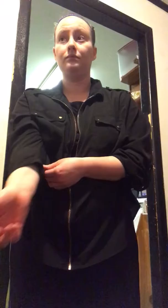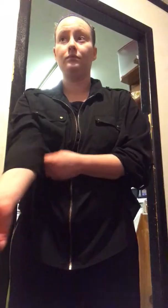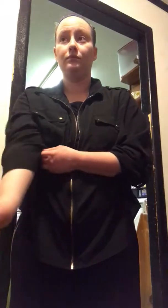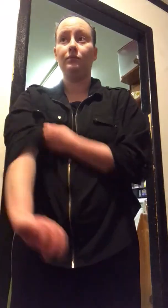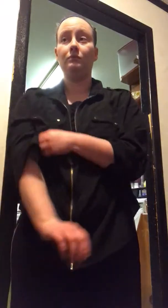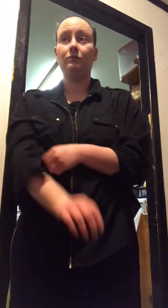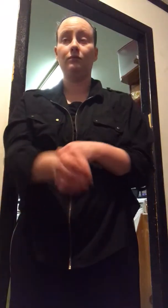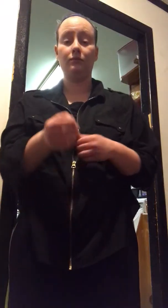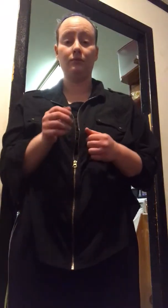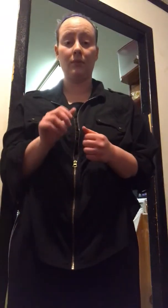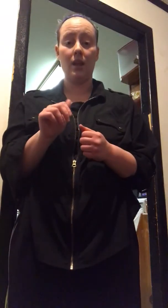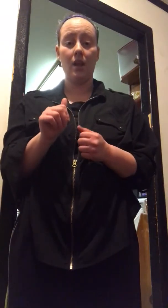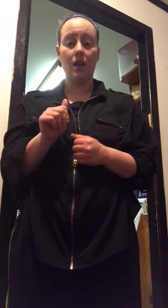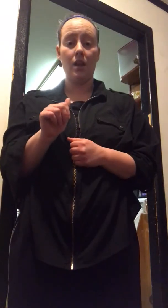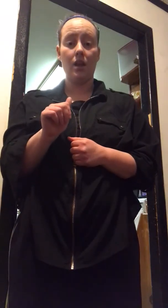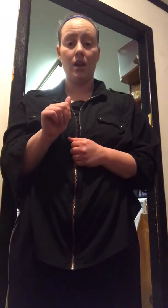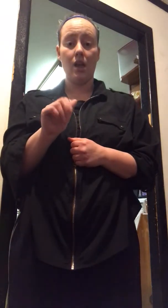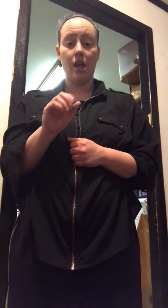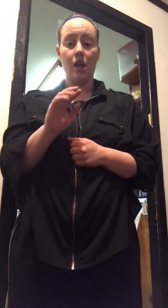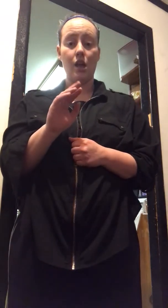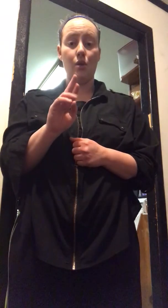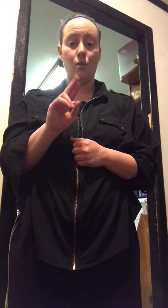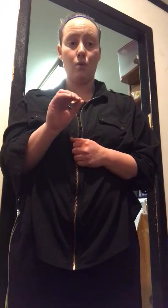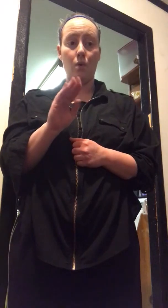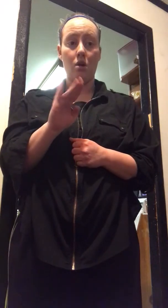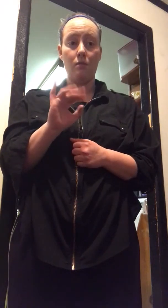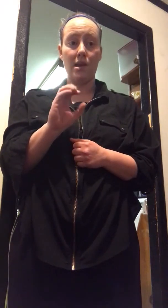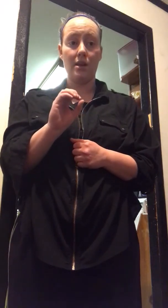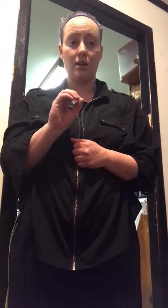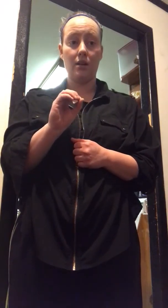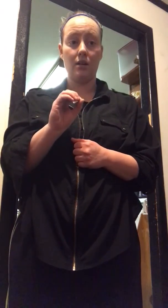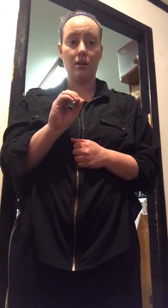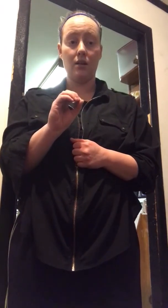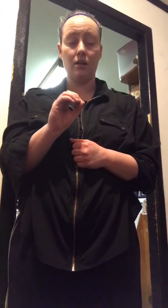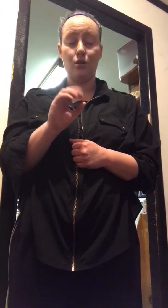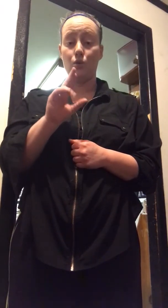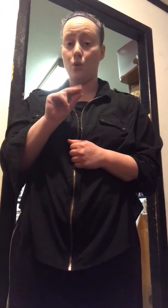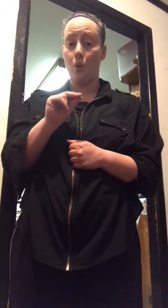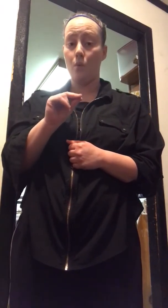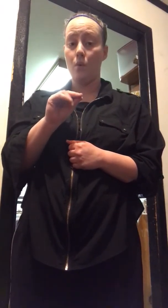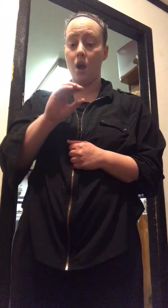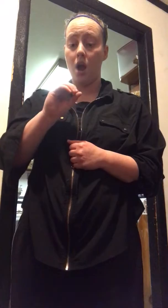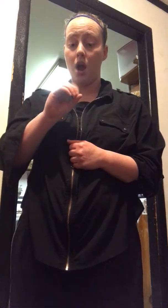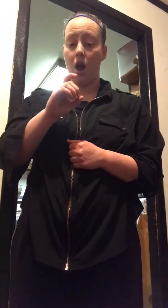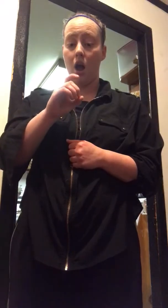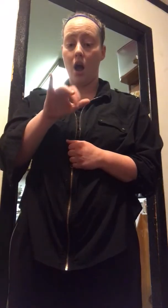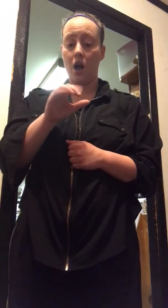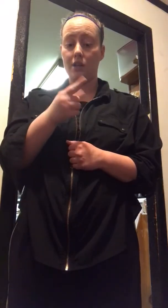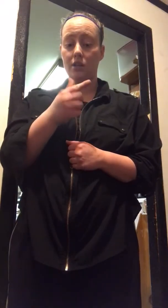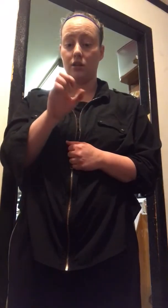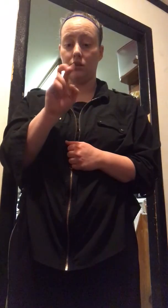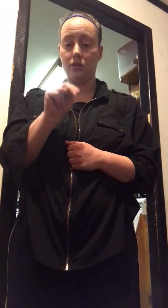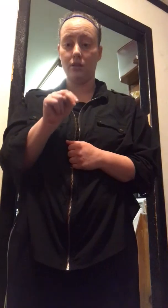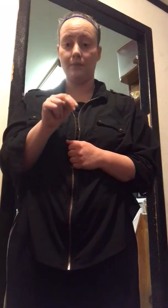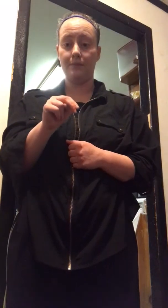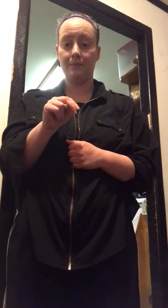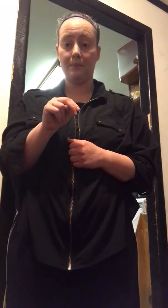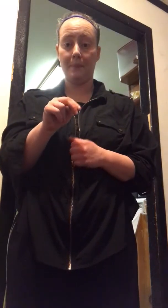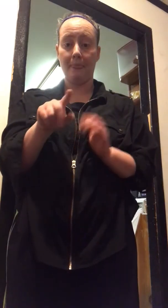Aerobic. oxygen. Negative feedback